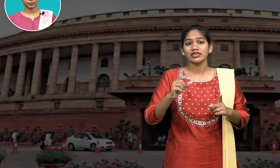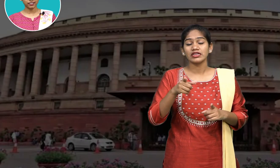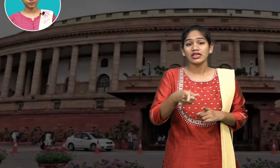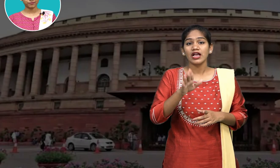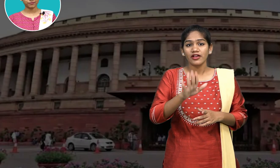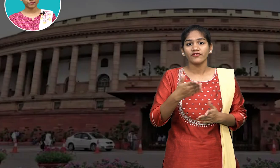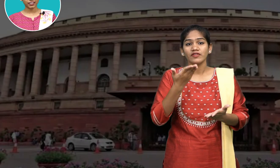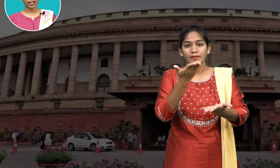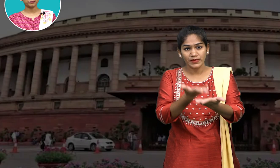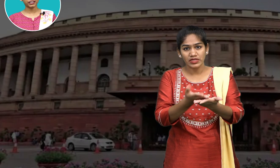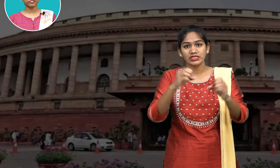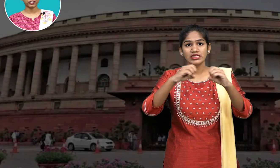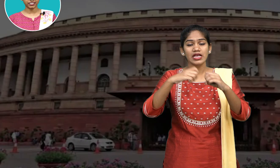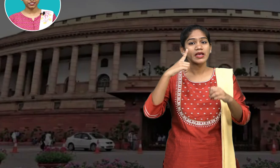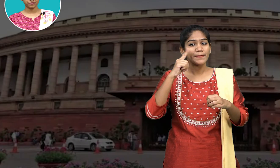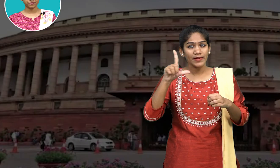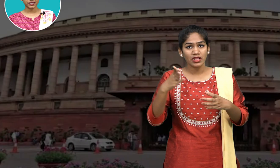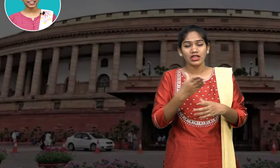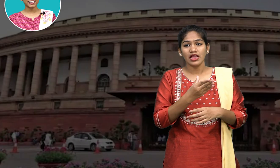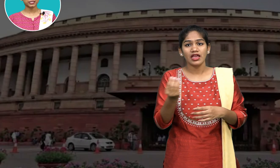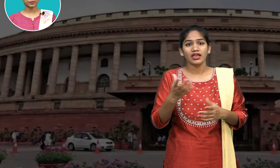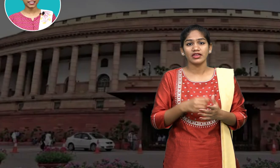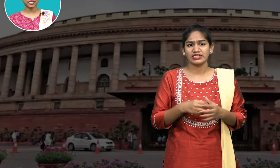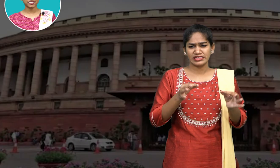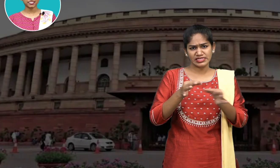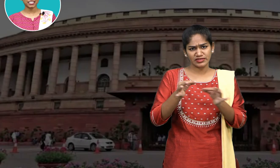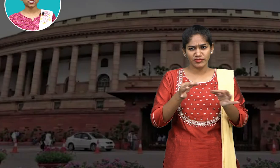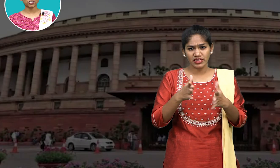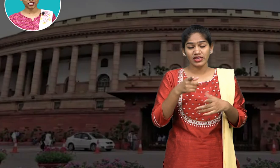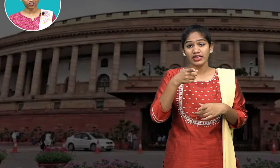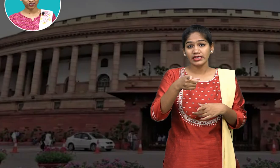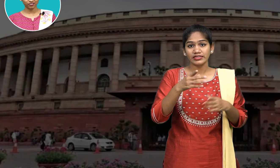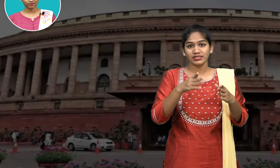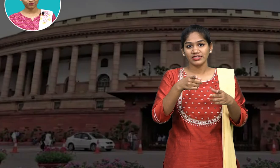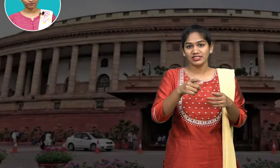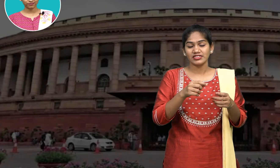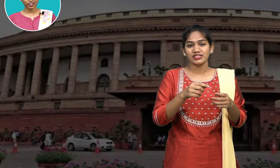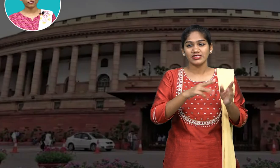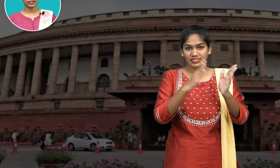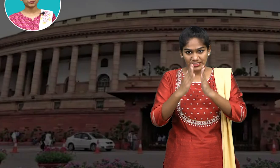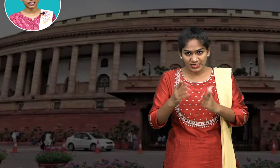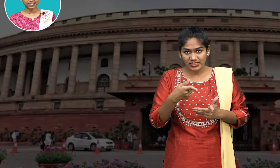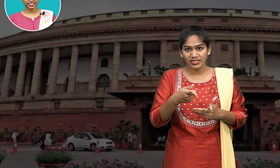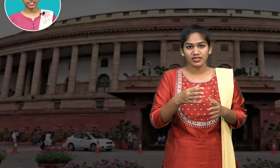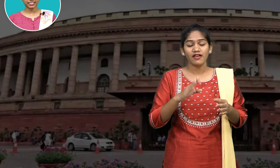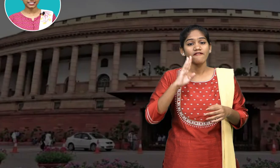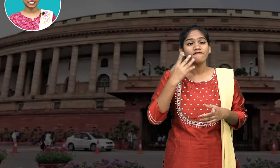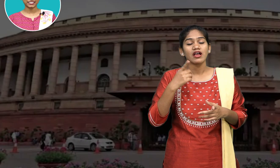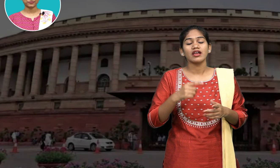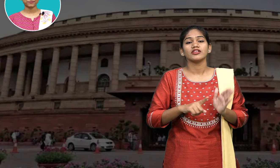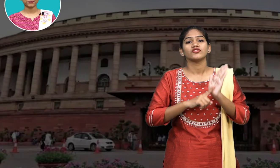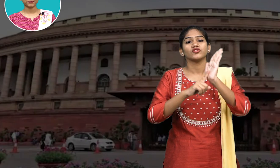presents the bill and briefly explains its structure while presenting